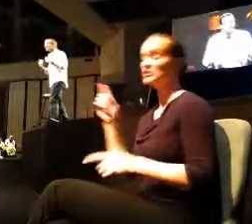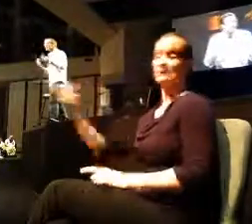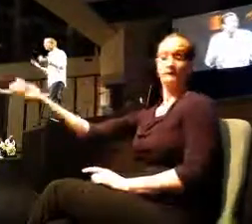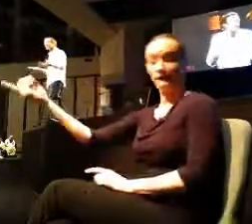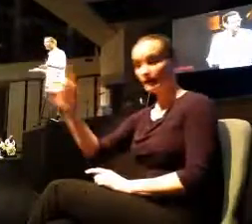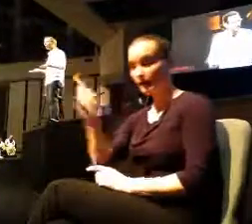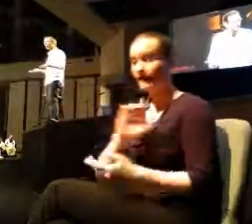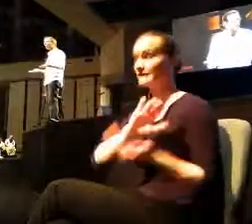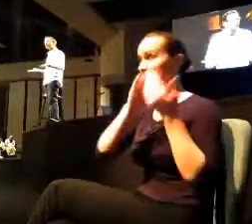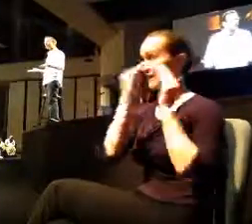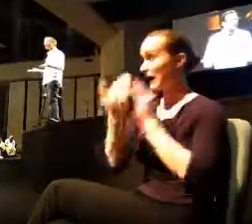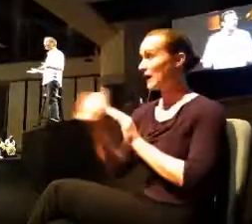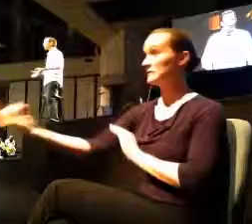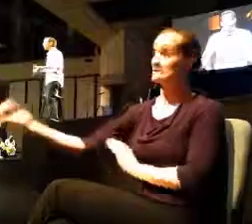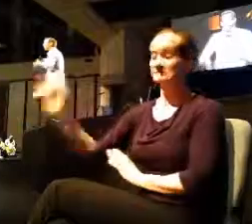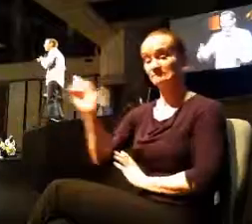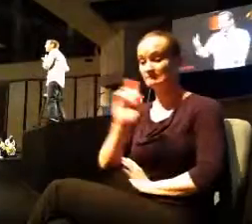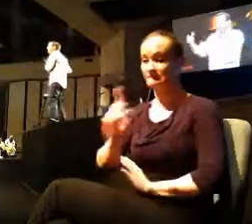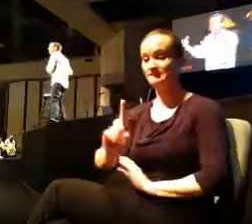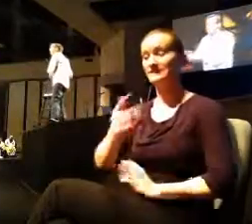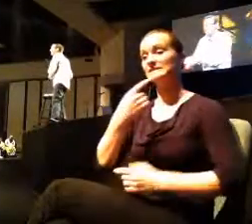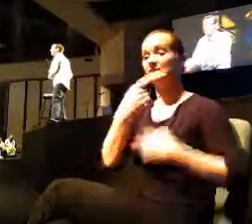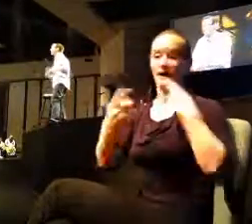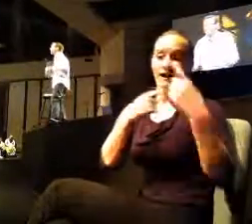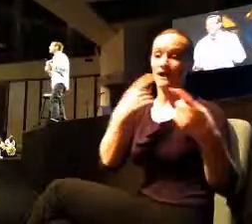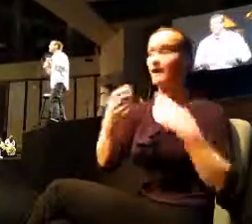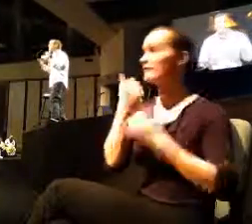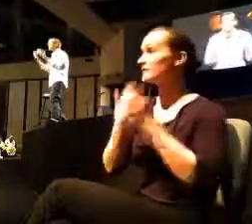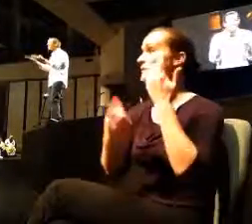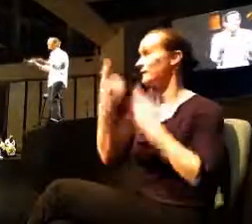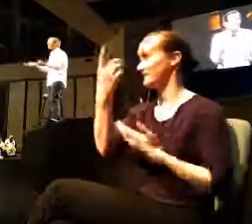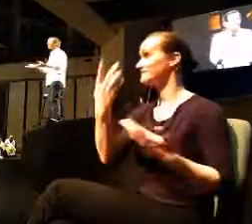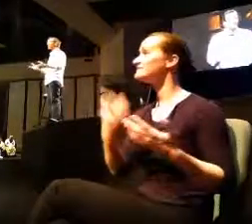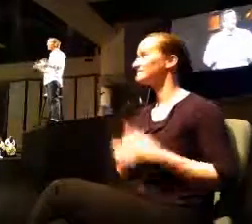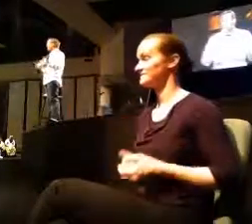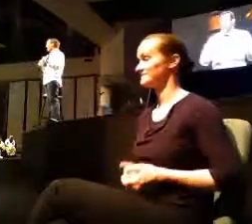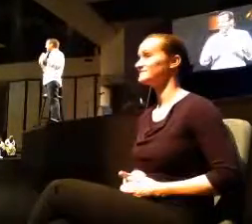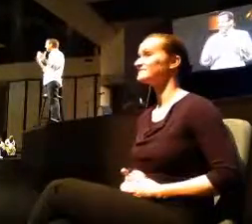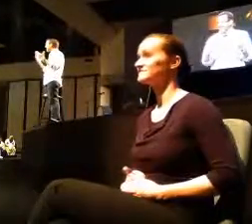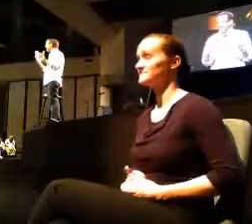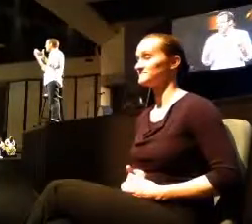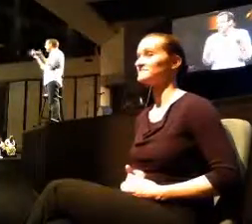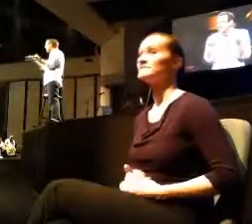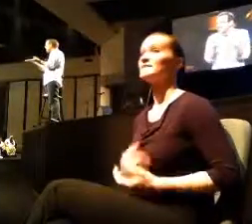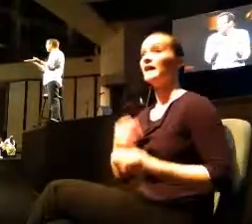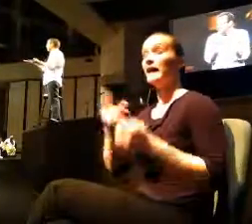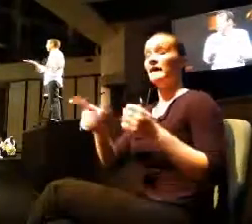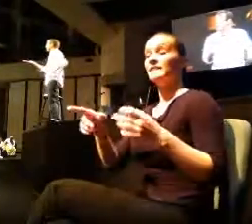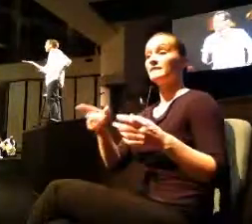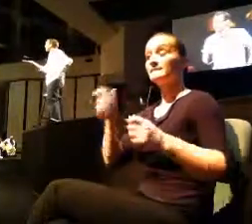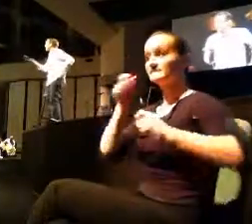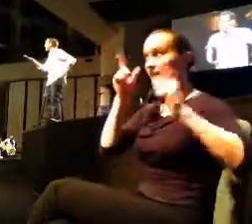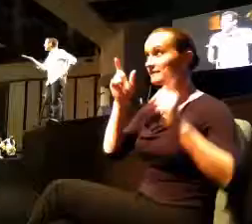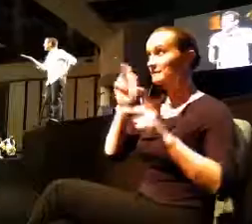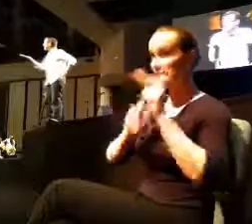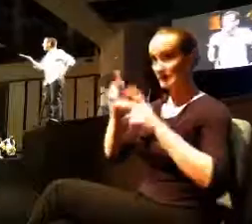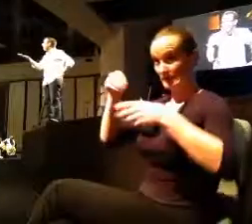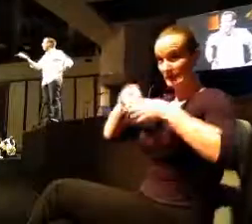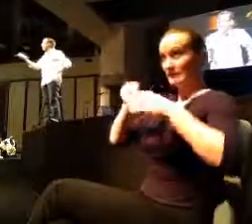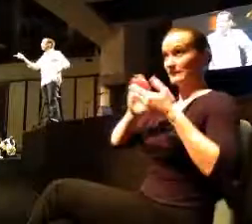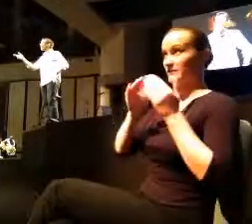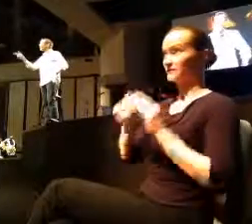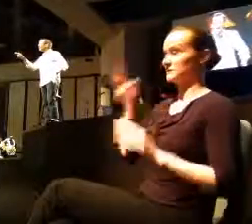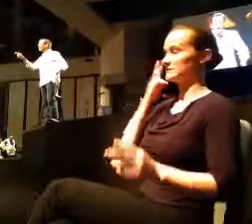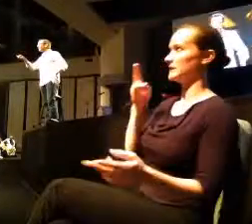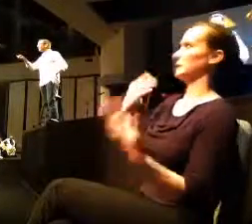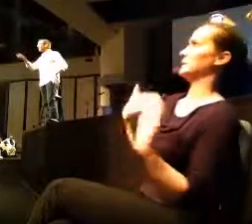She begins this little movement of her own. What Christ did in her life, she takes it into the village. And suddenly there are people in the village that see